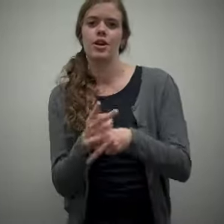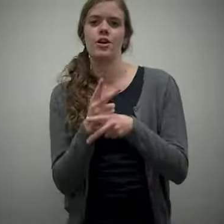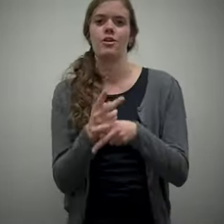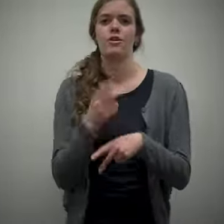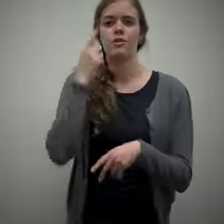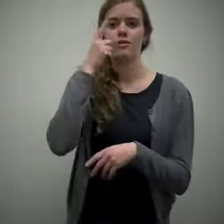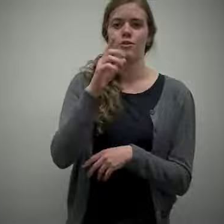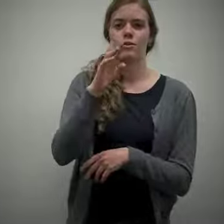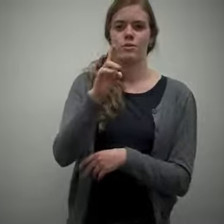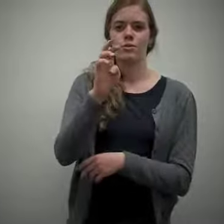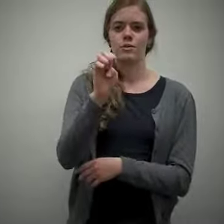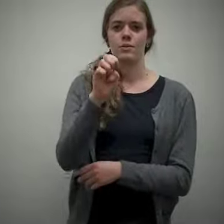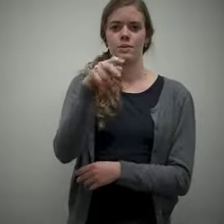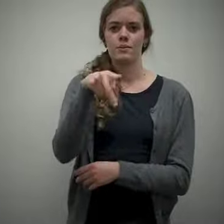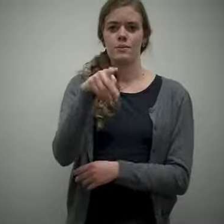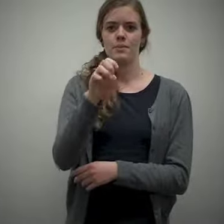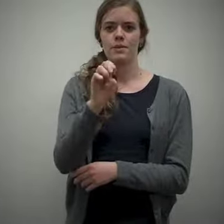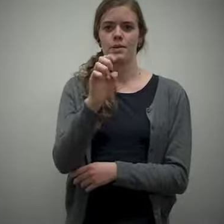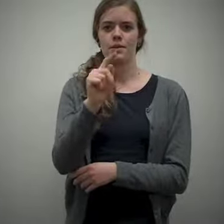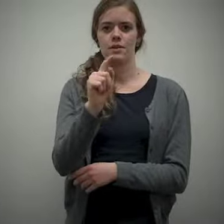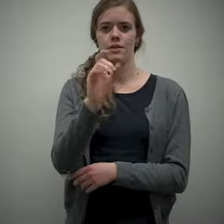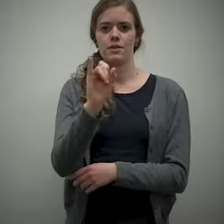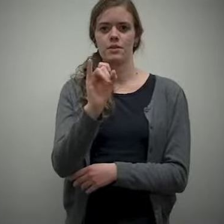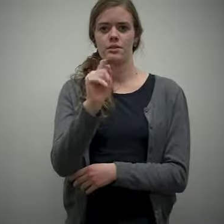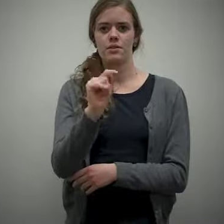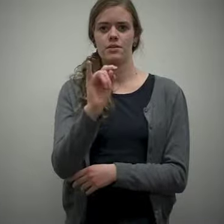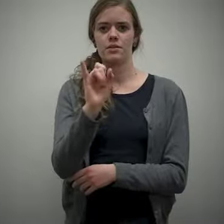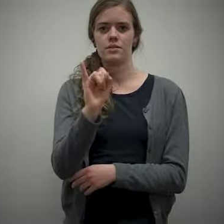Prevention and care of repetitive strain injuries.